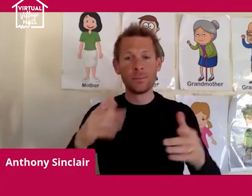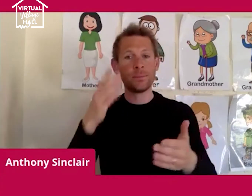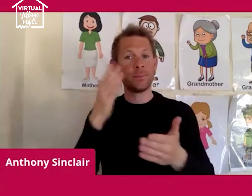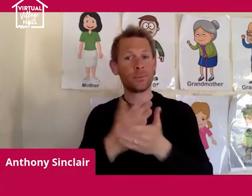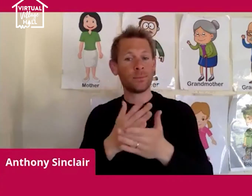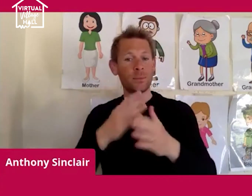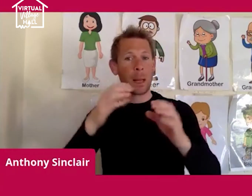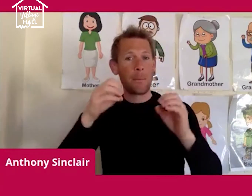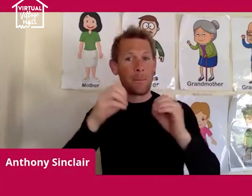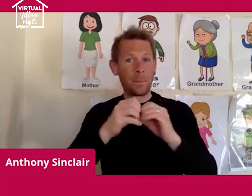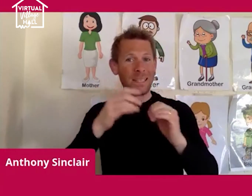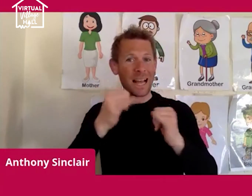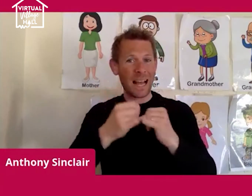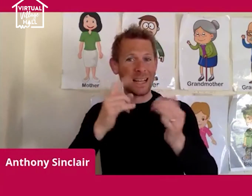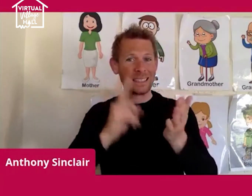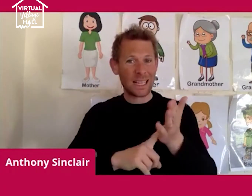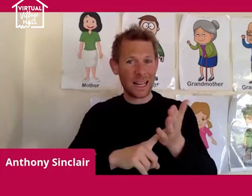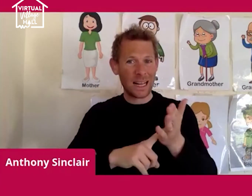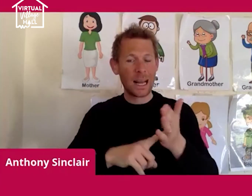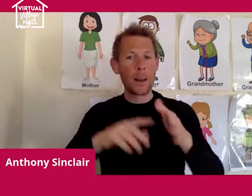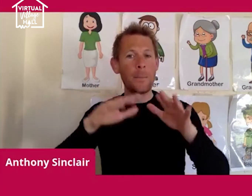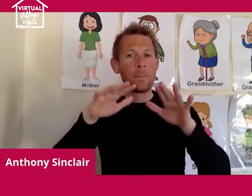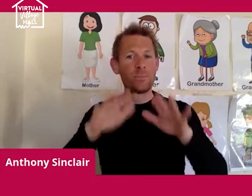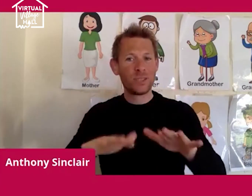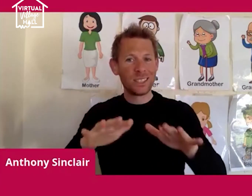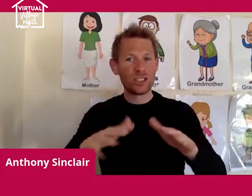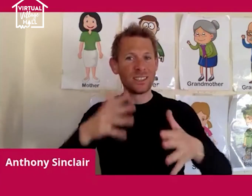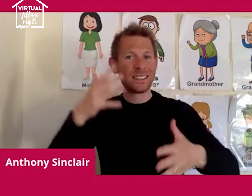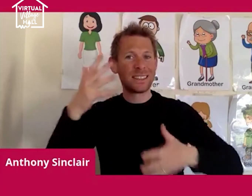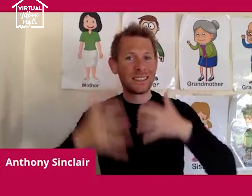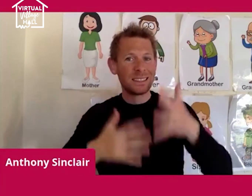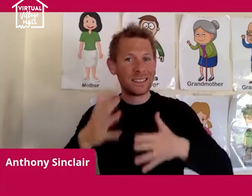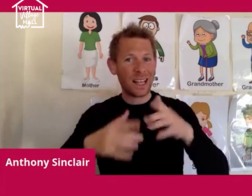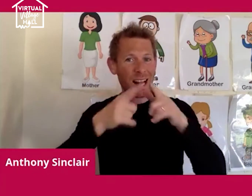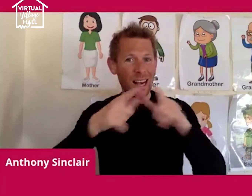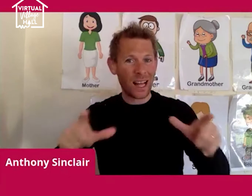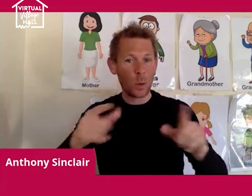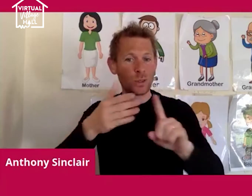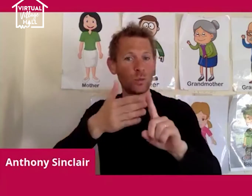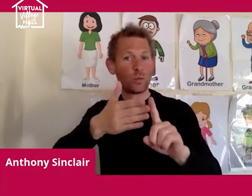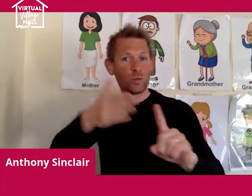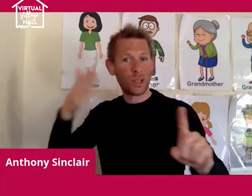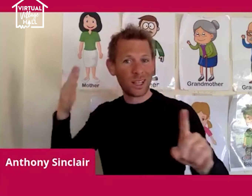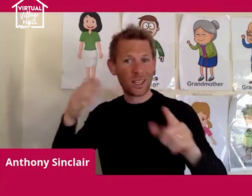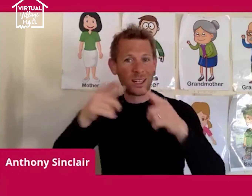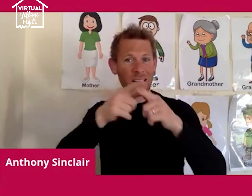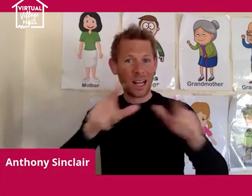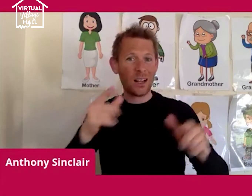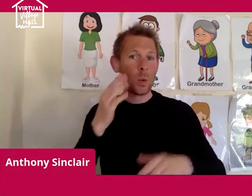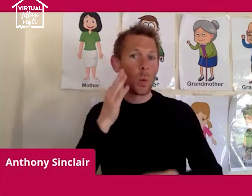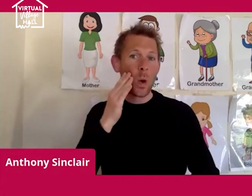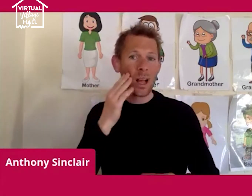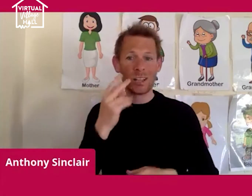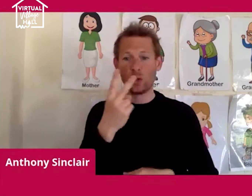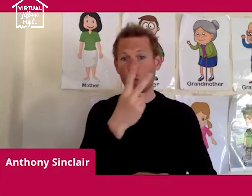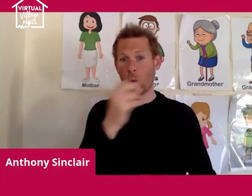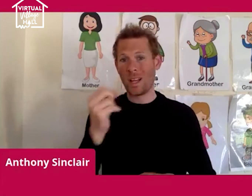language is a beautiful language. BSL, which stands for British Sign Language, was